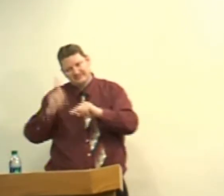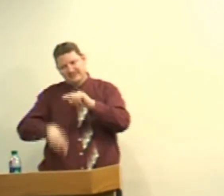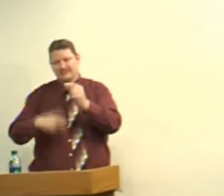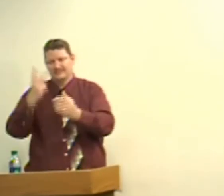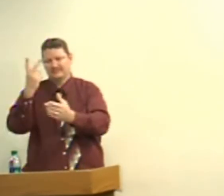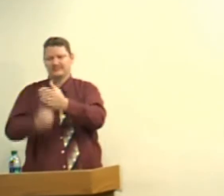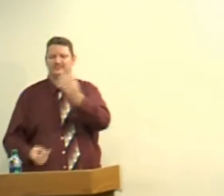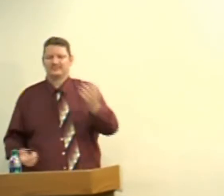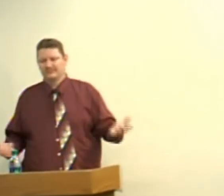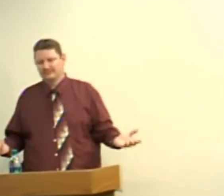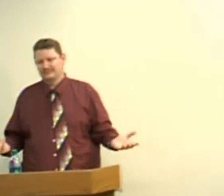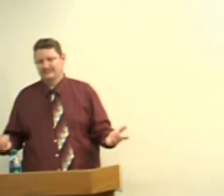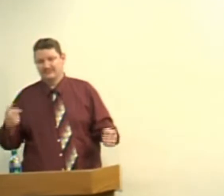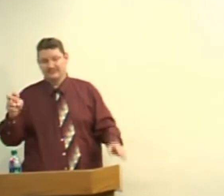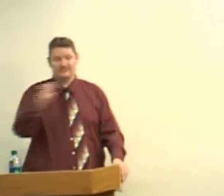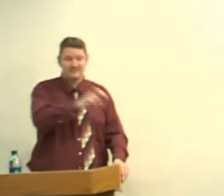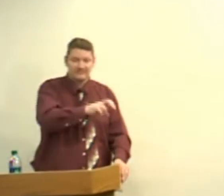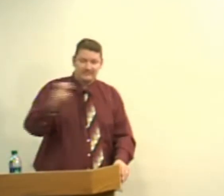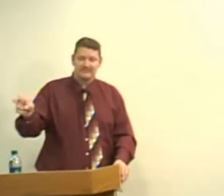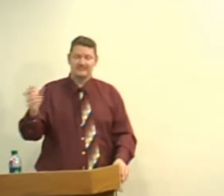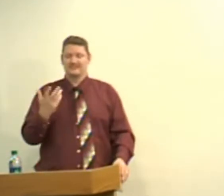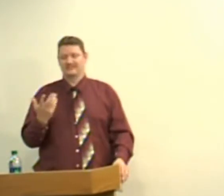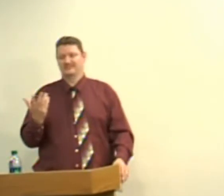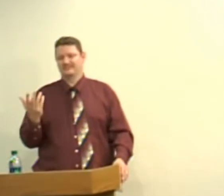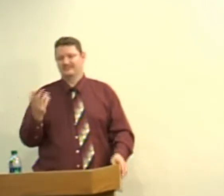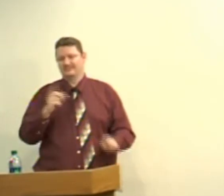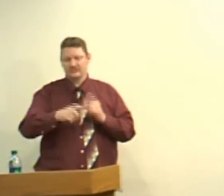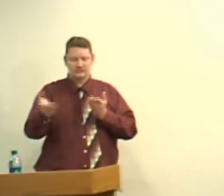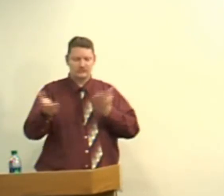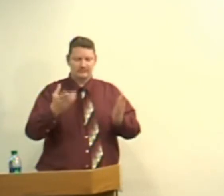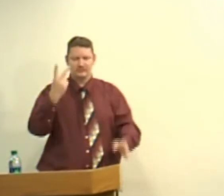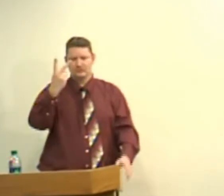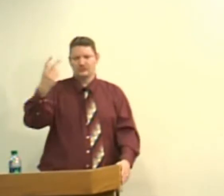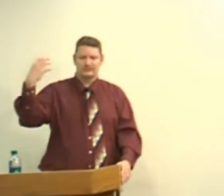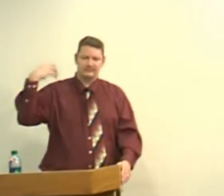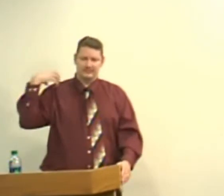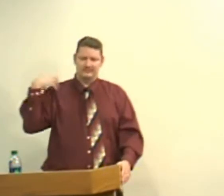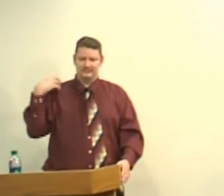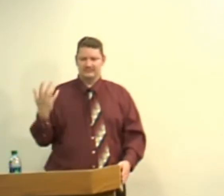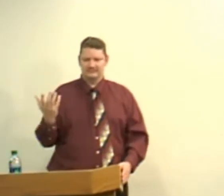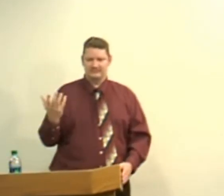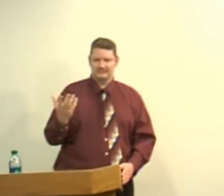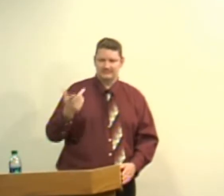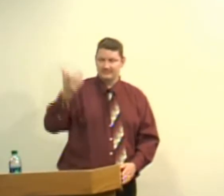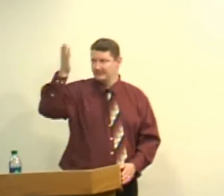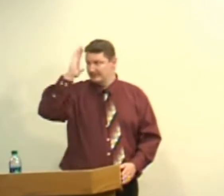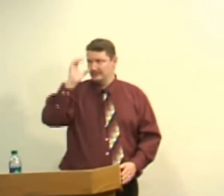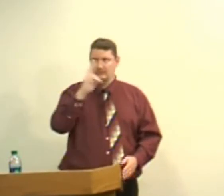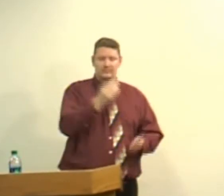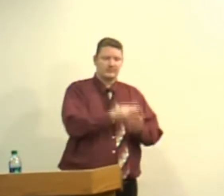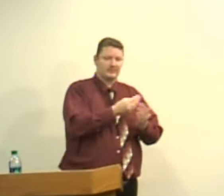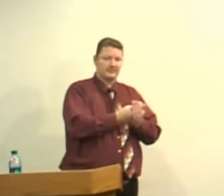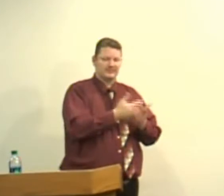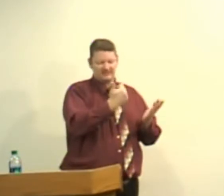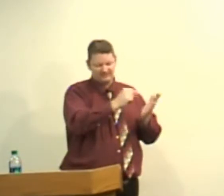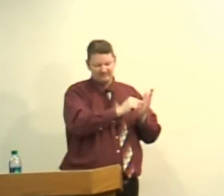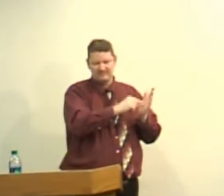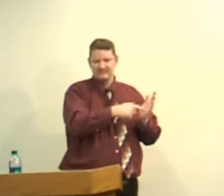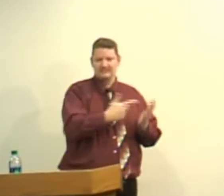cannot serve two masters. You cannot have them both. You cannot flip from side to side. Serving two masters is impossible. It's